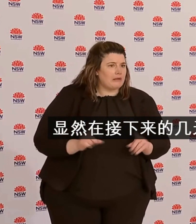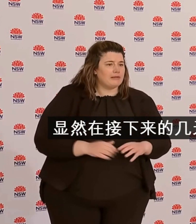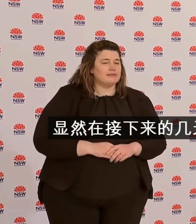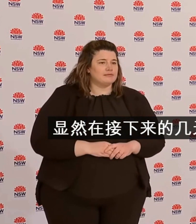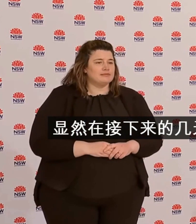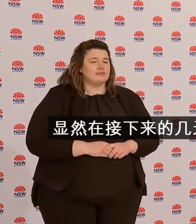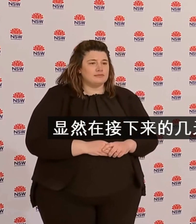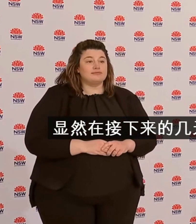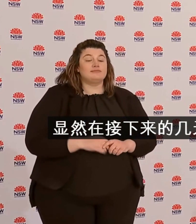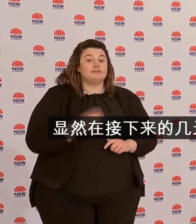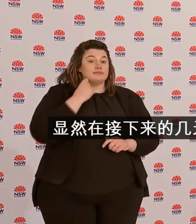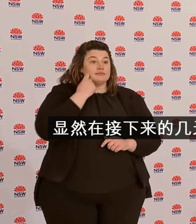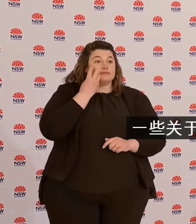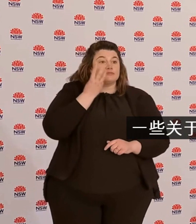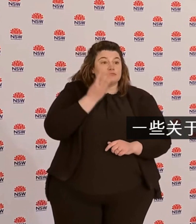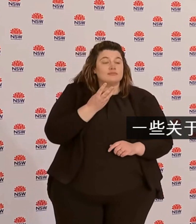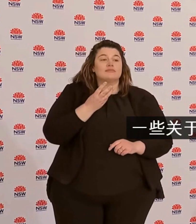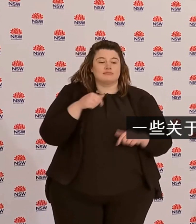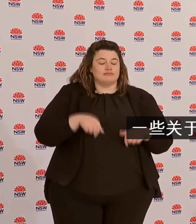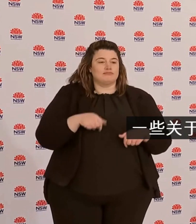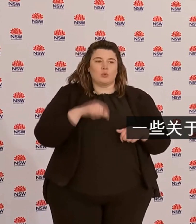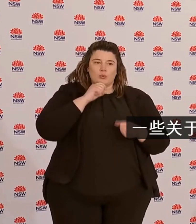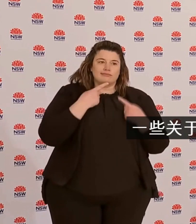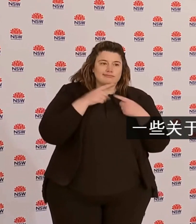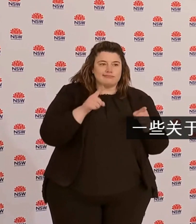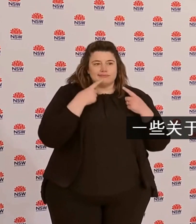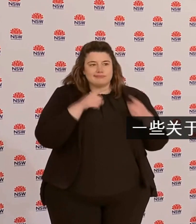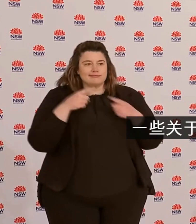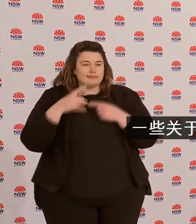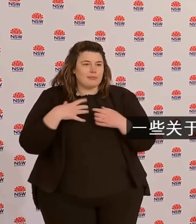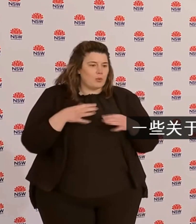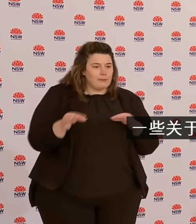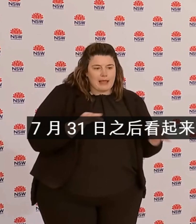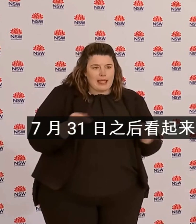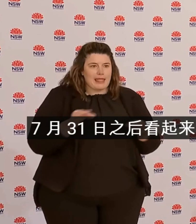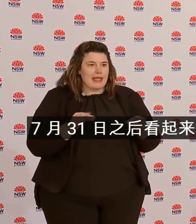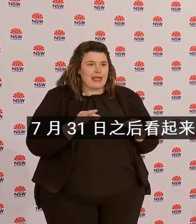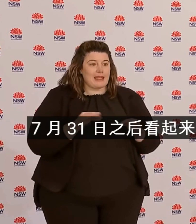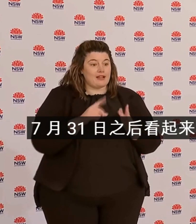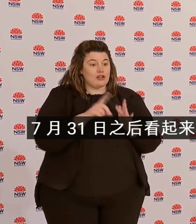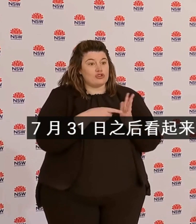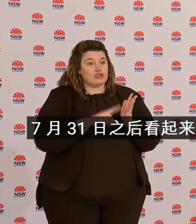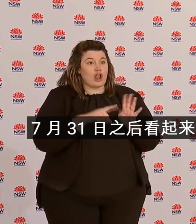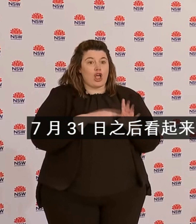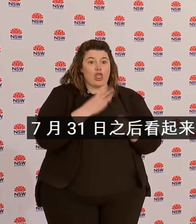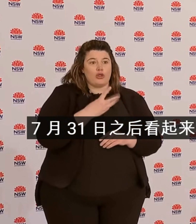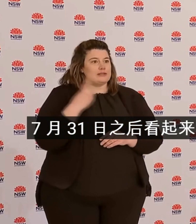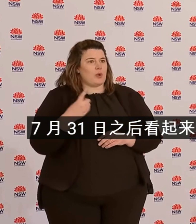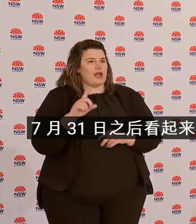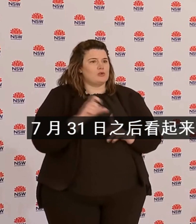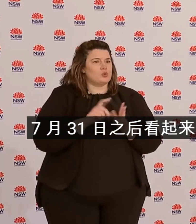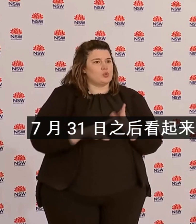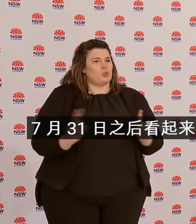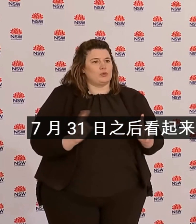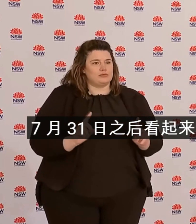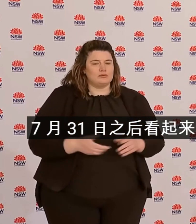next few days, the New South Wales government will be doing some critical planning around what life beyond July 31 looks like. But